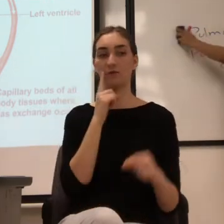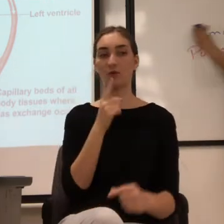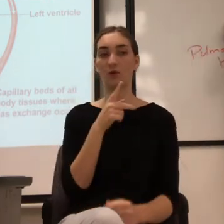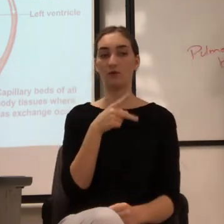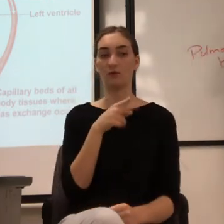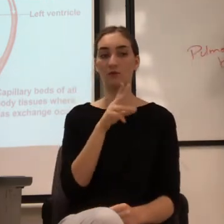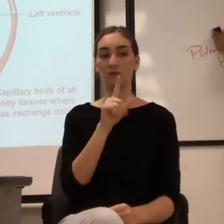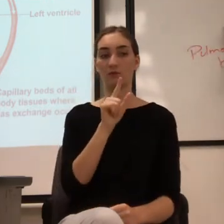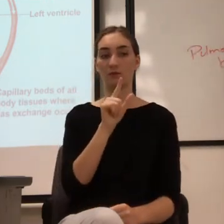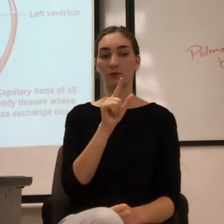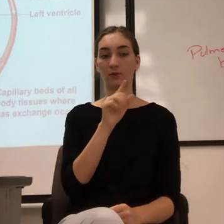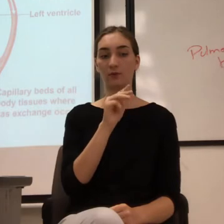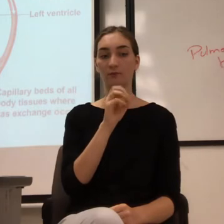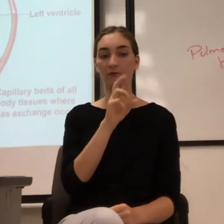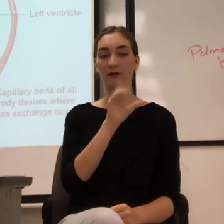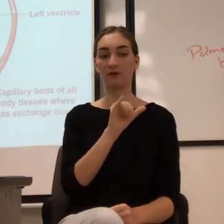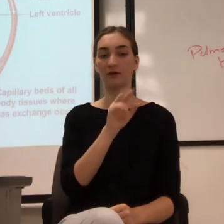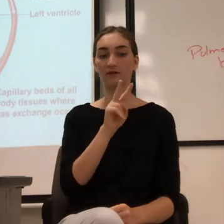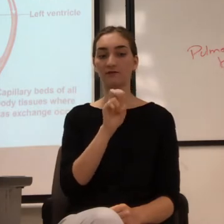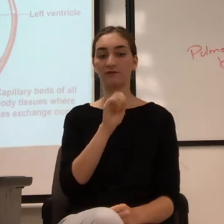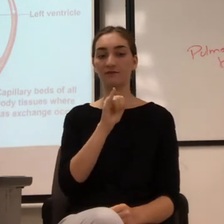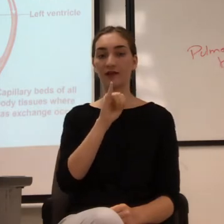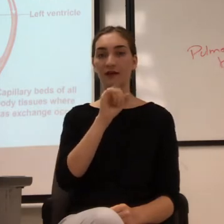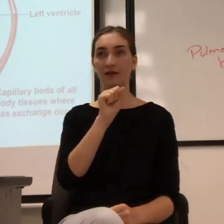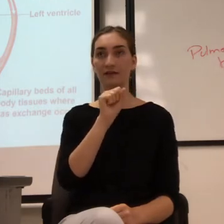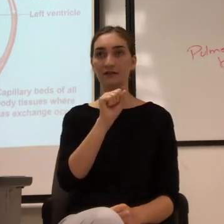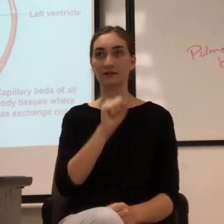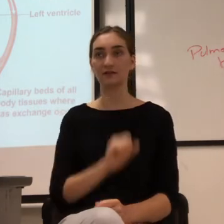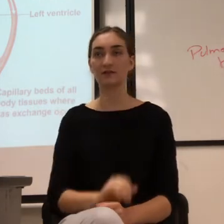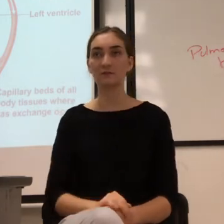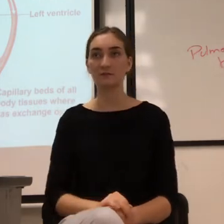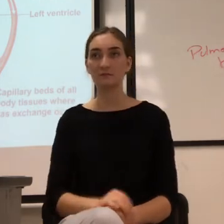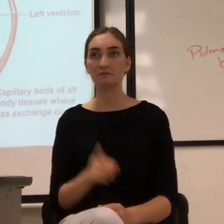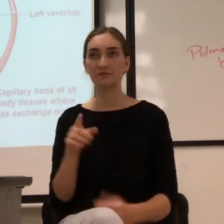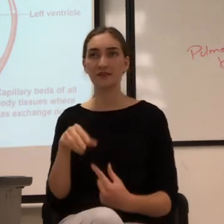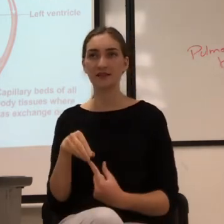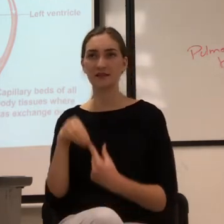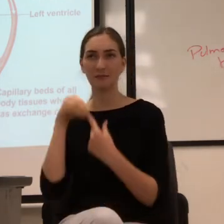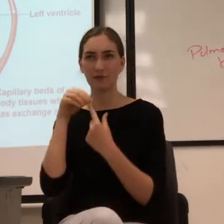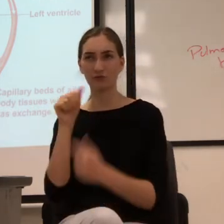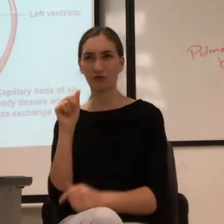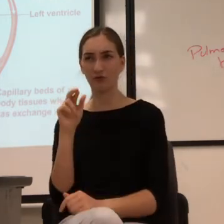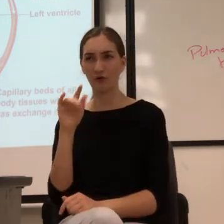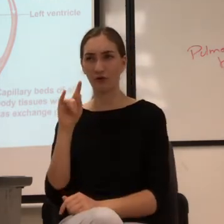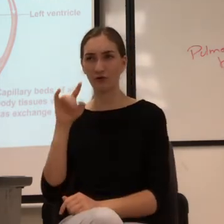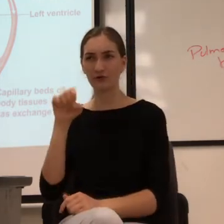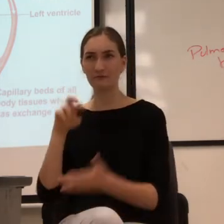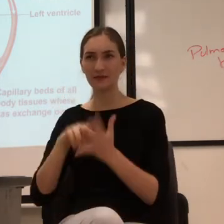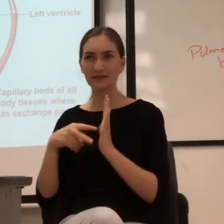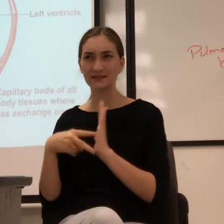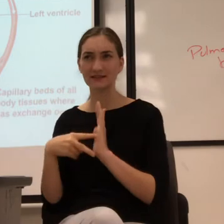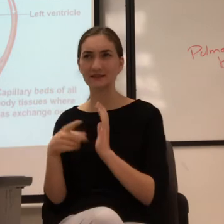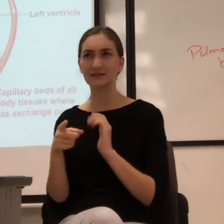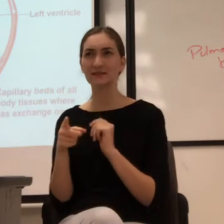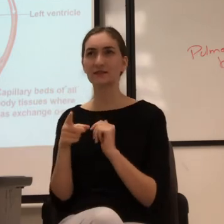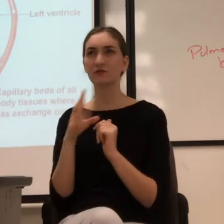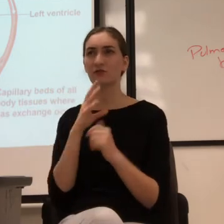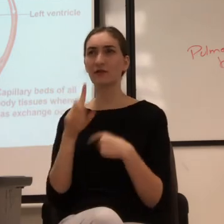vice versa for the pulmonary vein? A special artery. I'm not sure what you're referring to. Are you talking about coronary